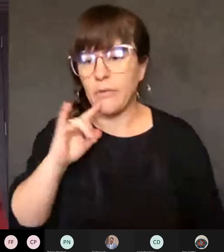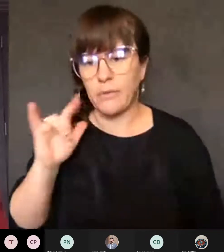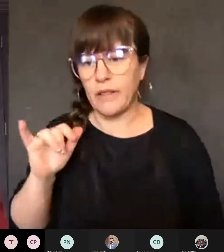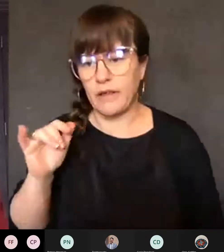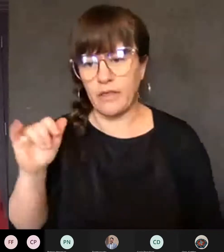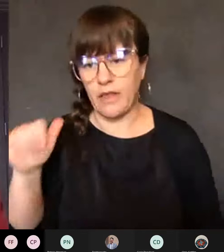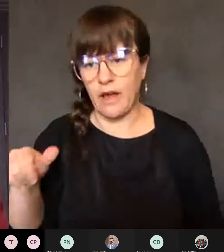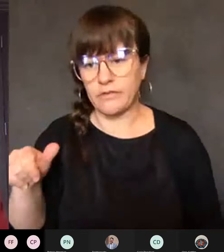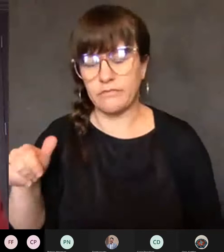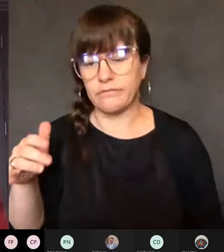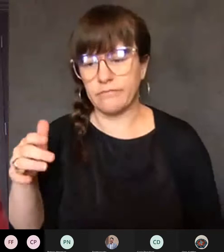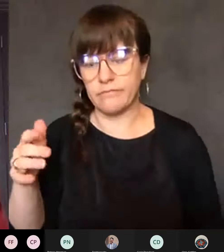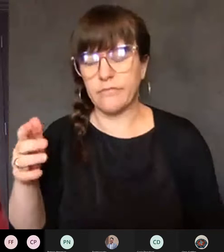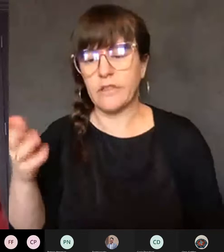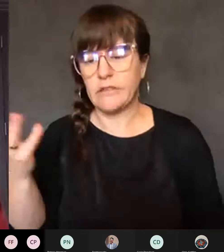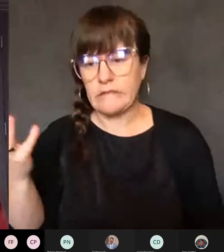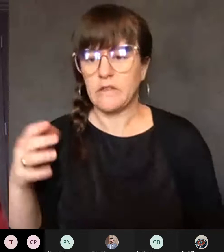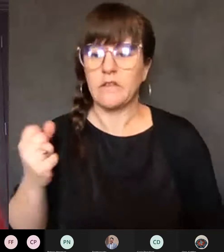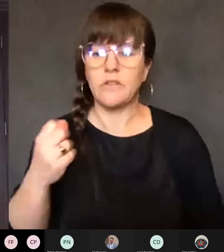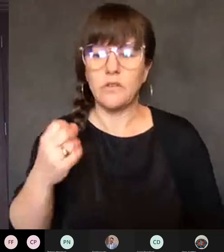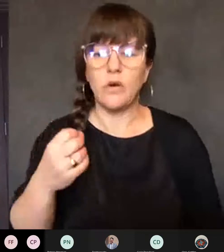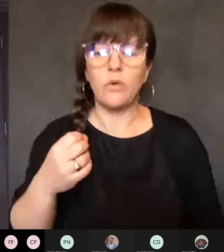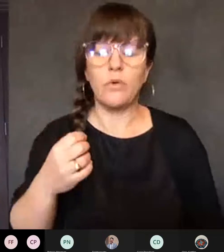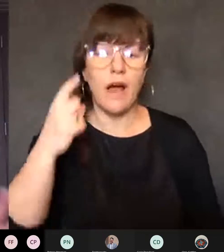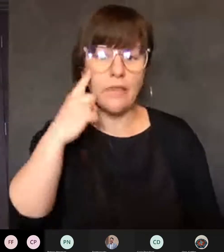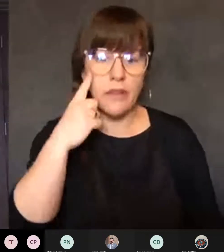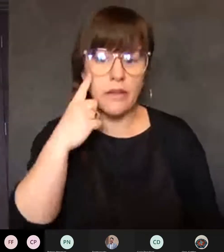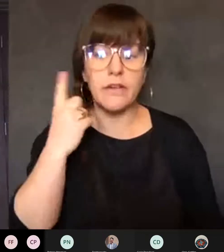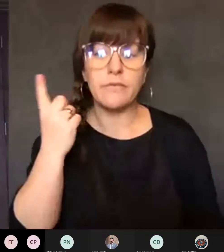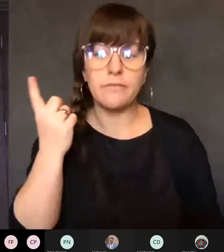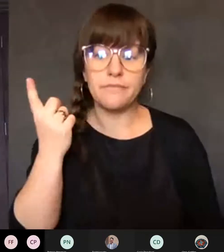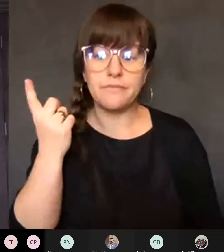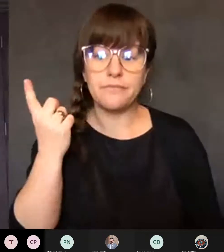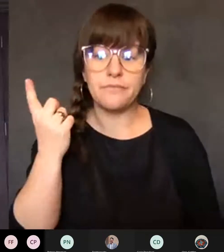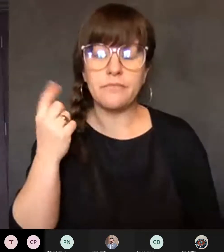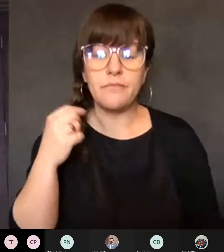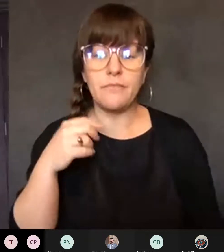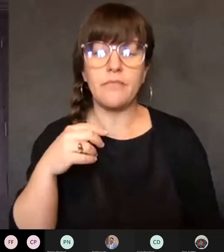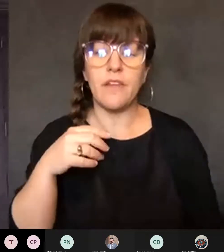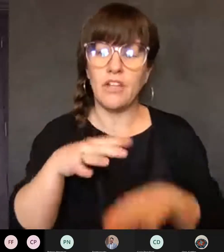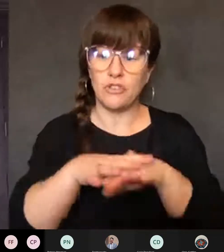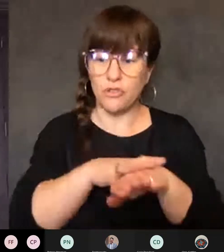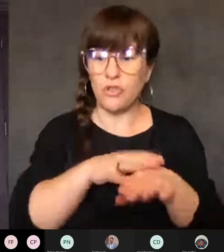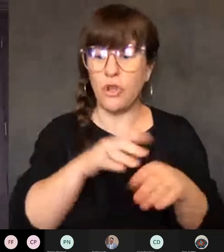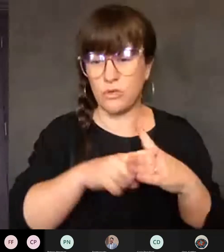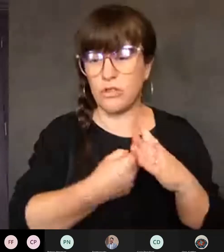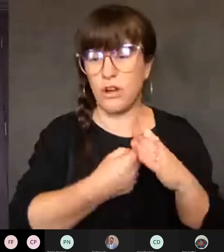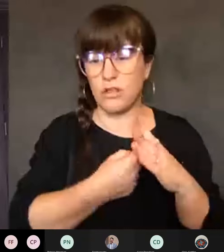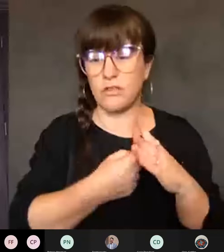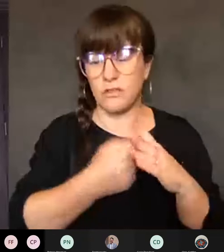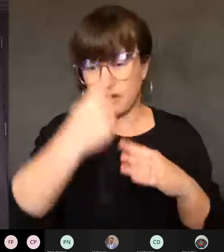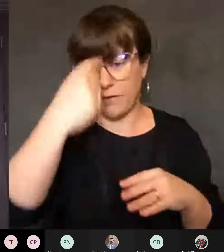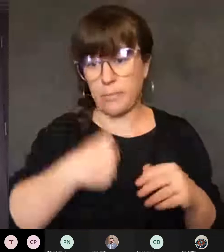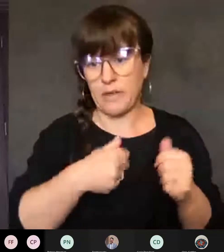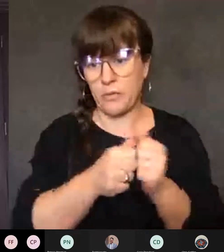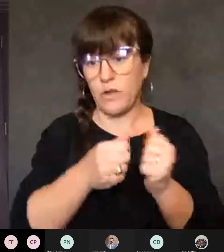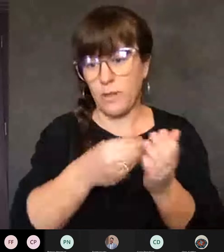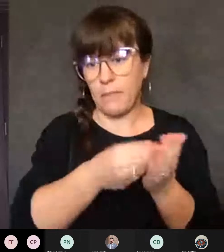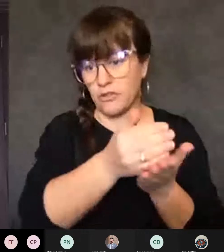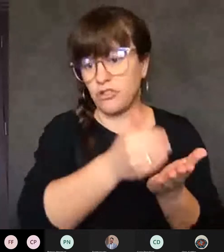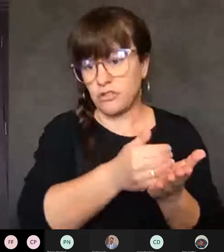Other than that, I think that there's a lot of things seem to be off to kind of a slow start to me. There've been a lot